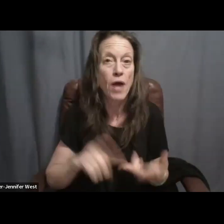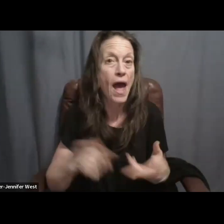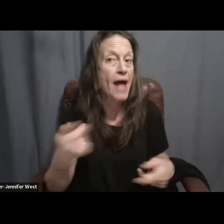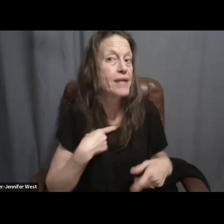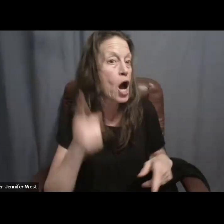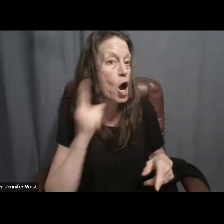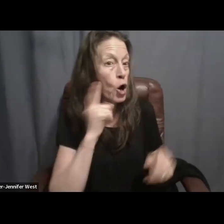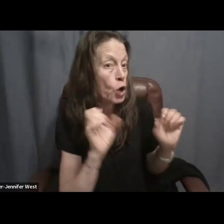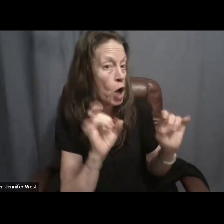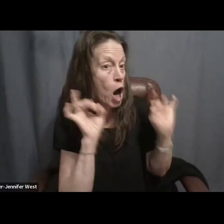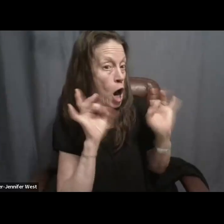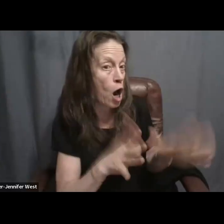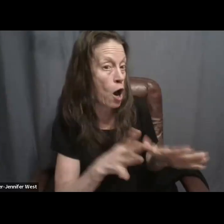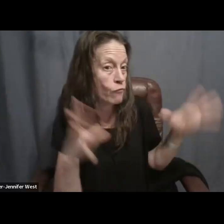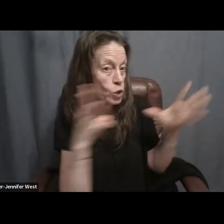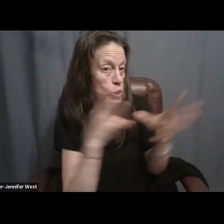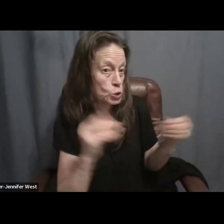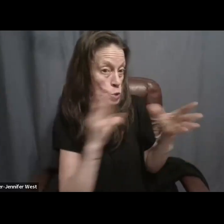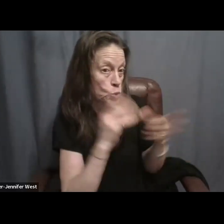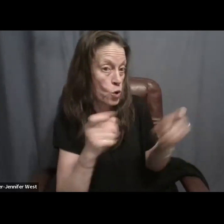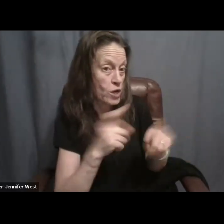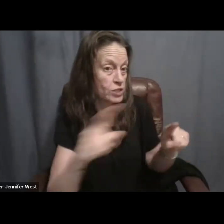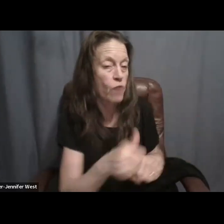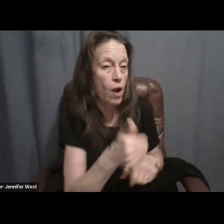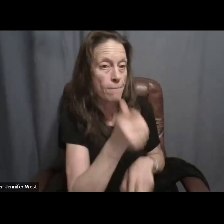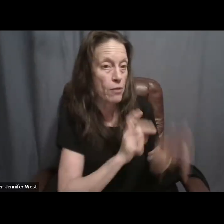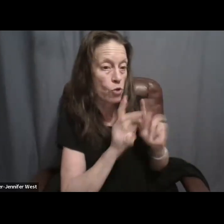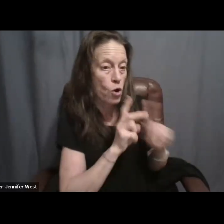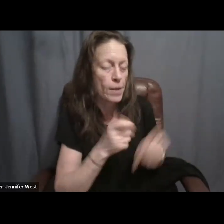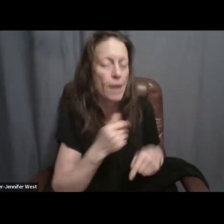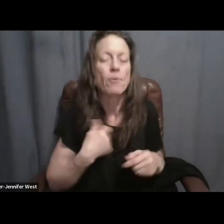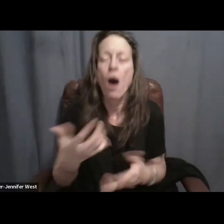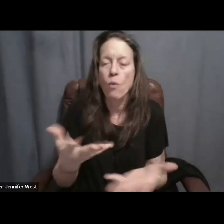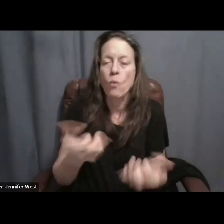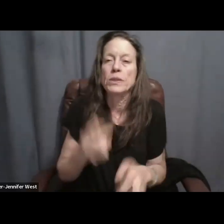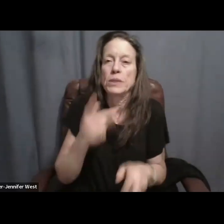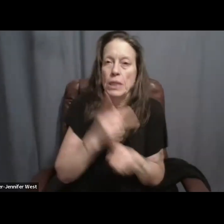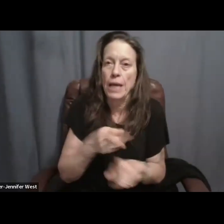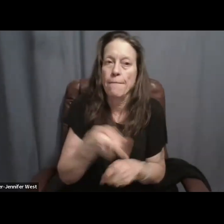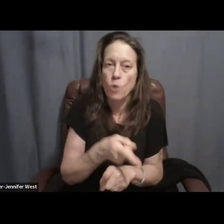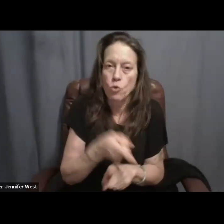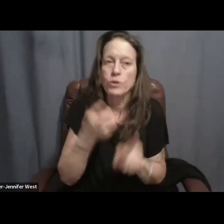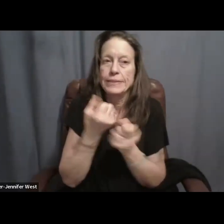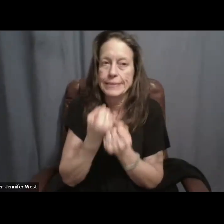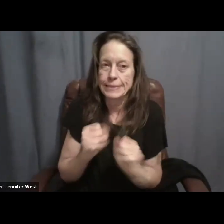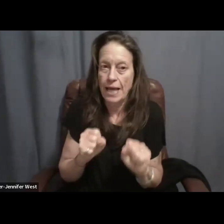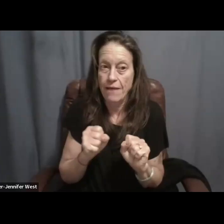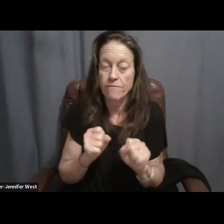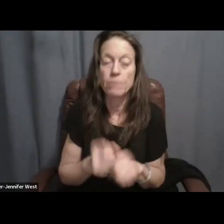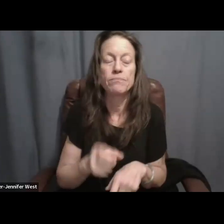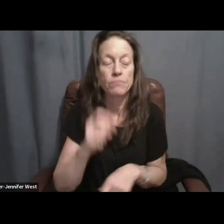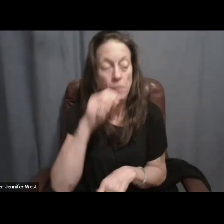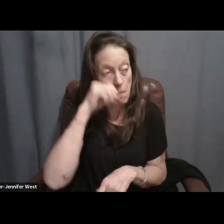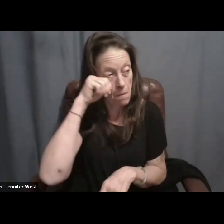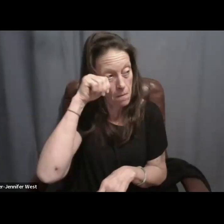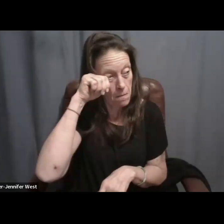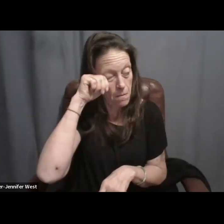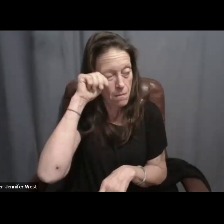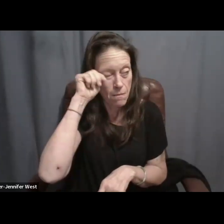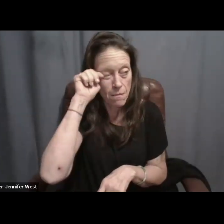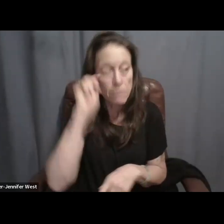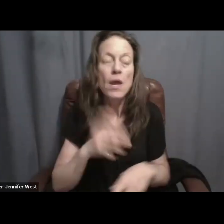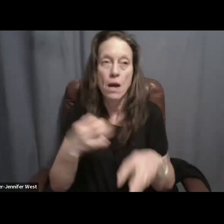from others, I knew that I wanted to keep her safe. Knowing the statistics of abuse and